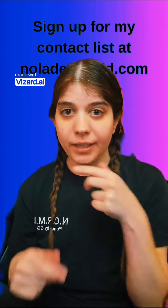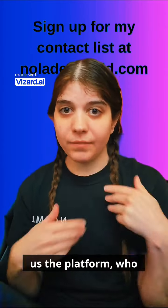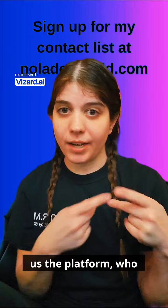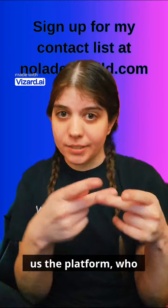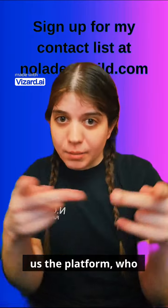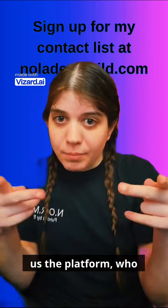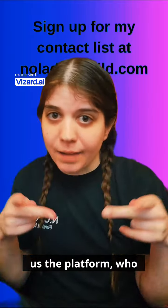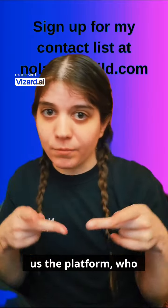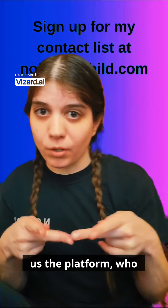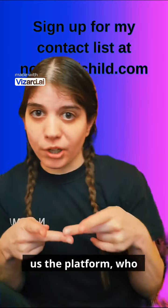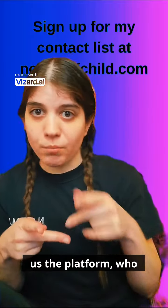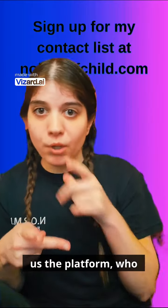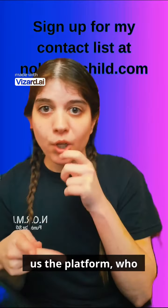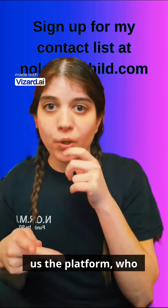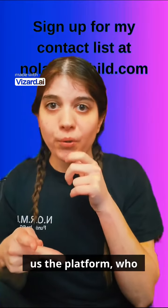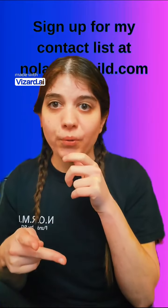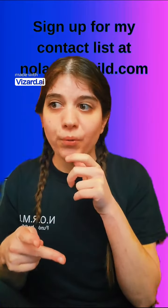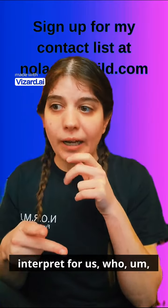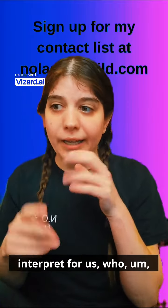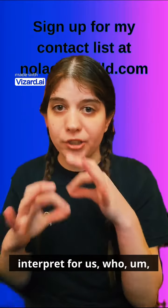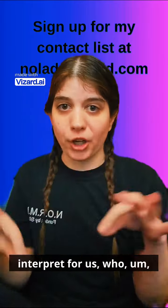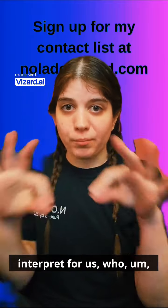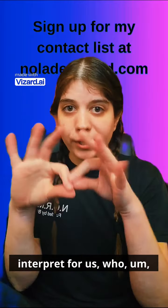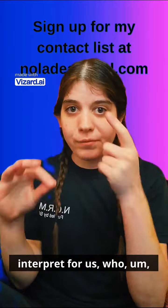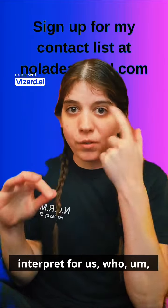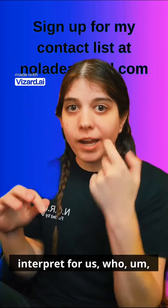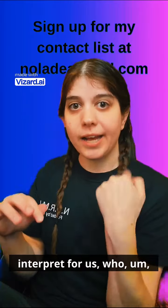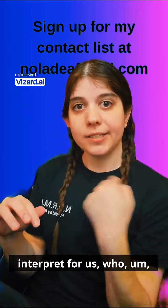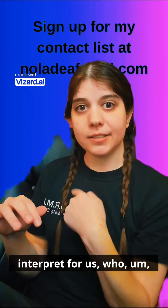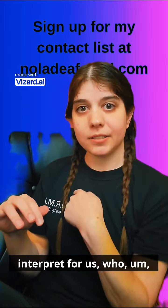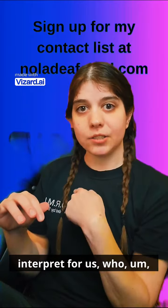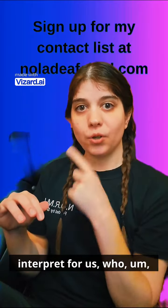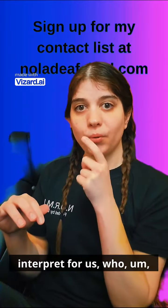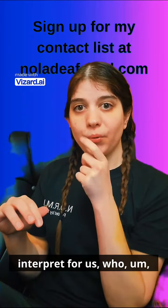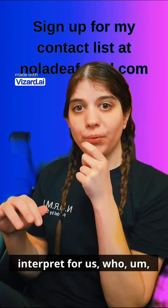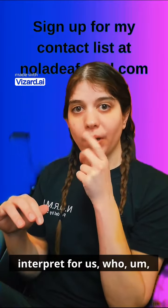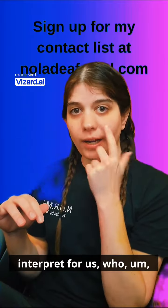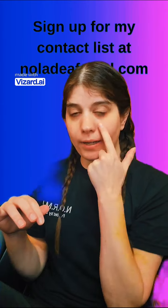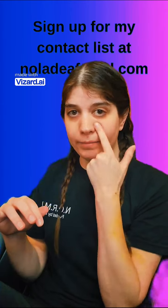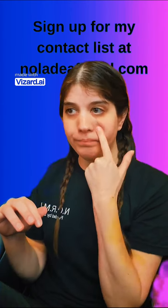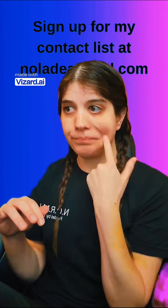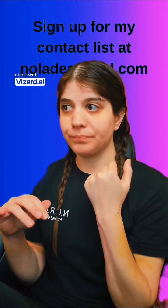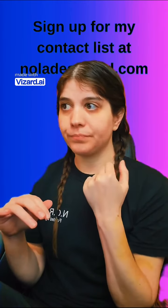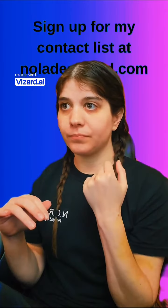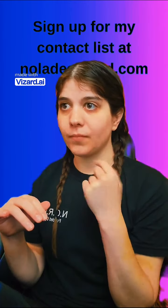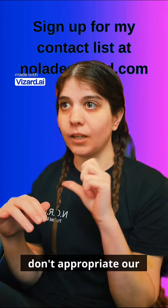us the platform, who interpret for us, who